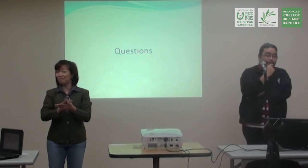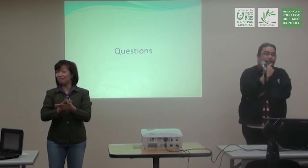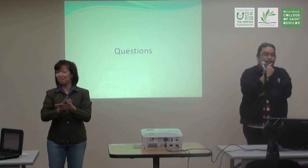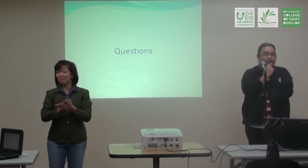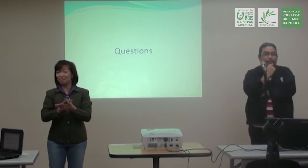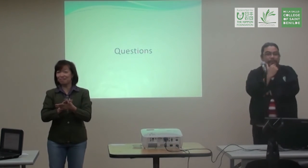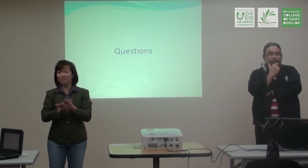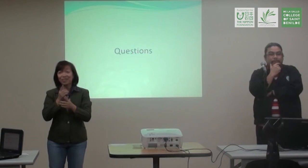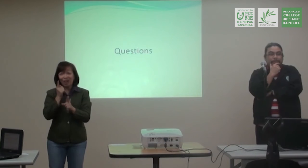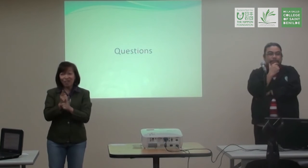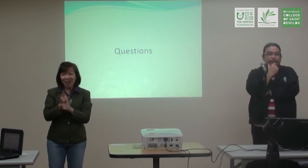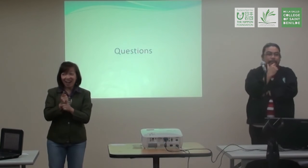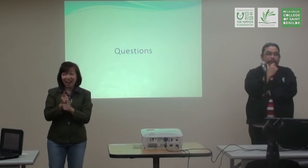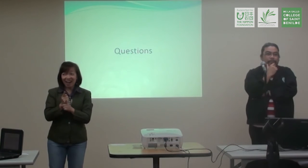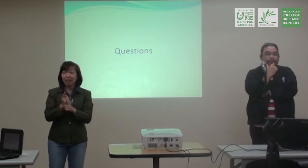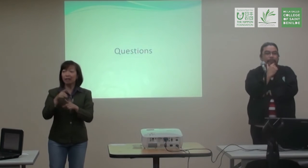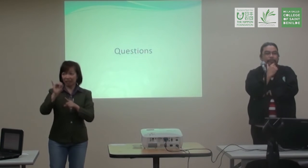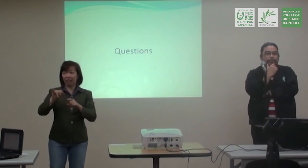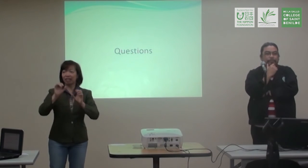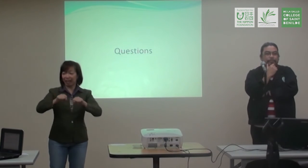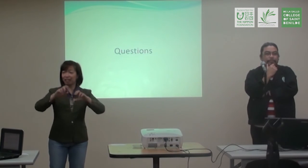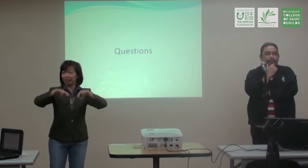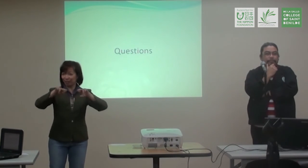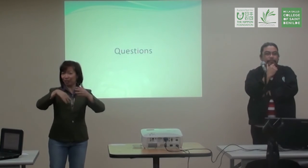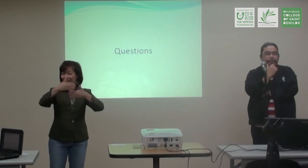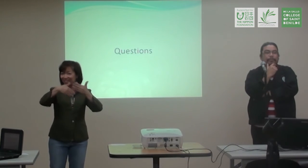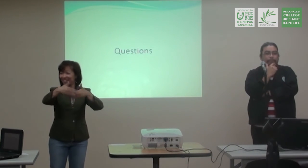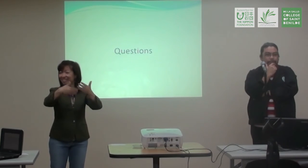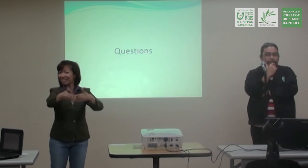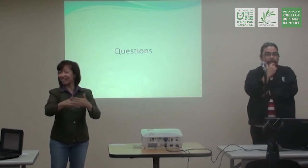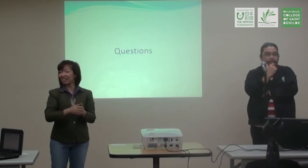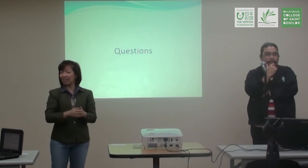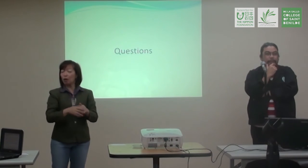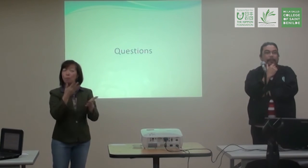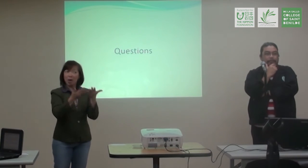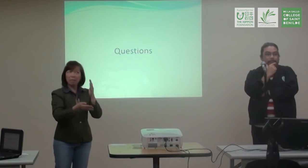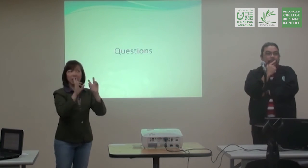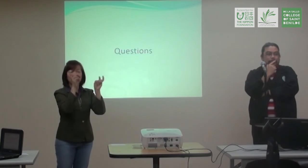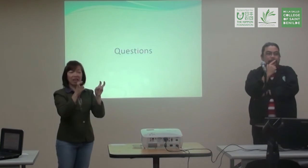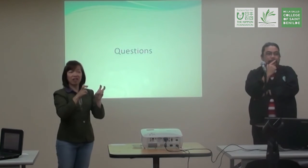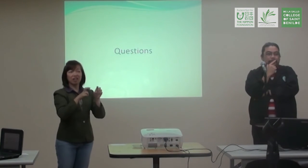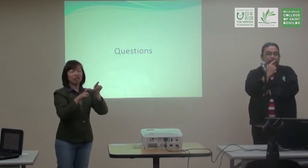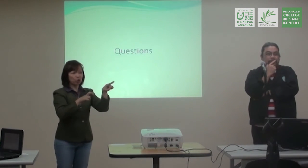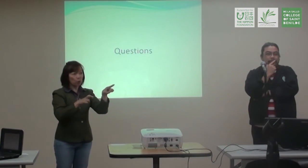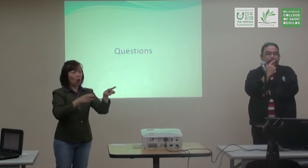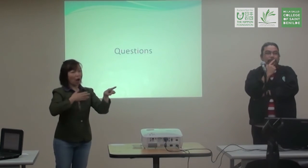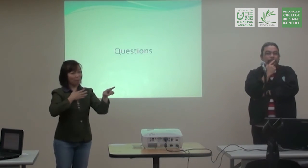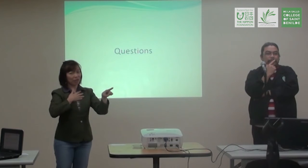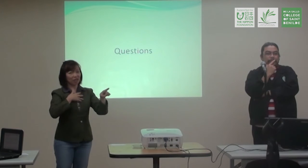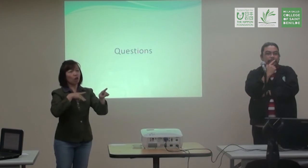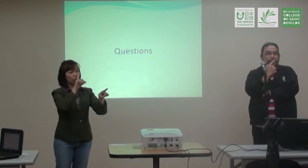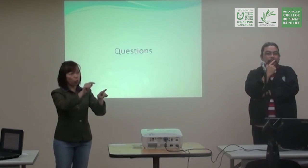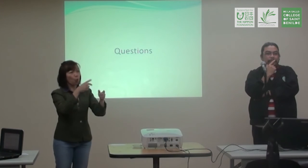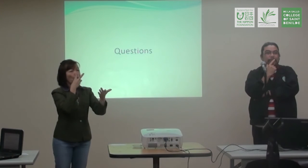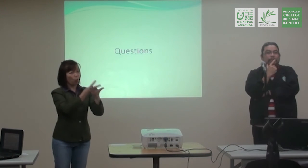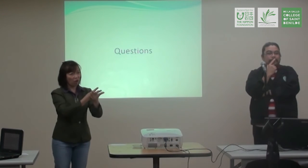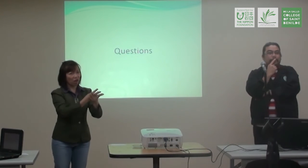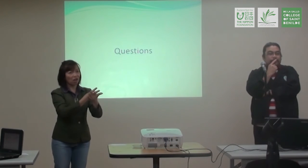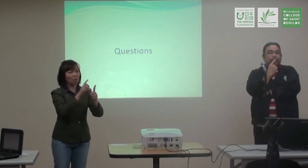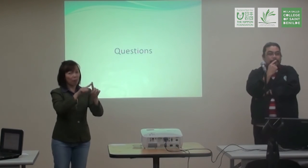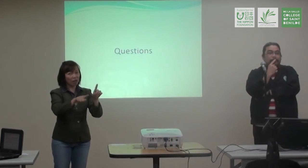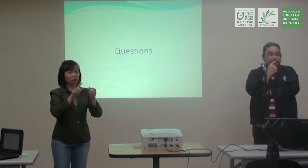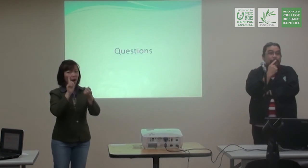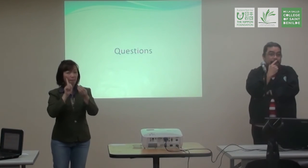Right? Or I'm satisfied and happy, but they're doing well. But if in terms of